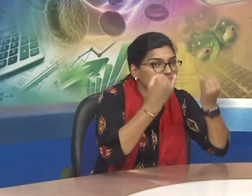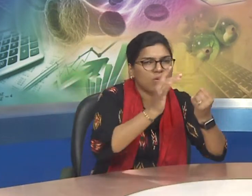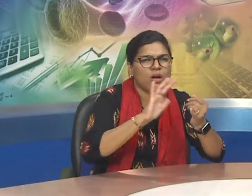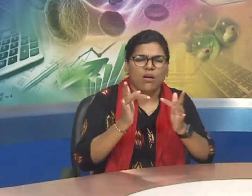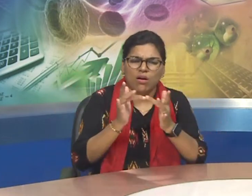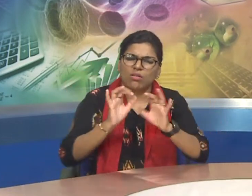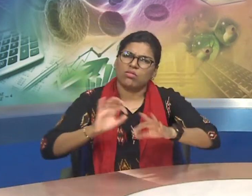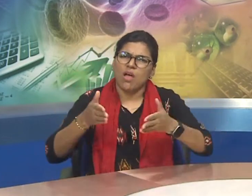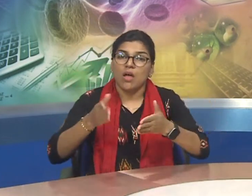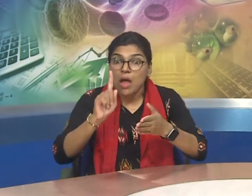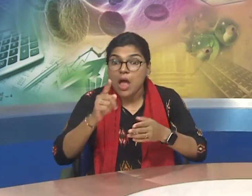software or